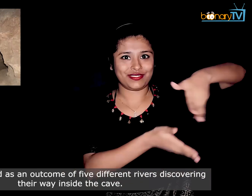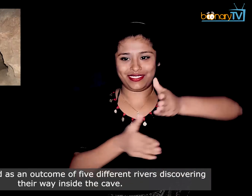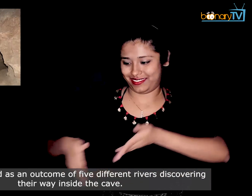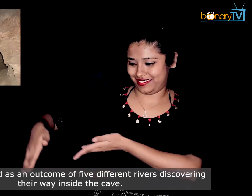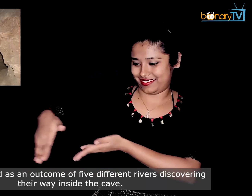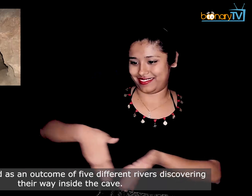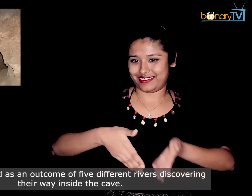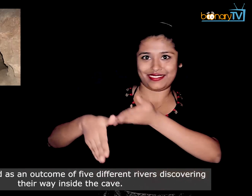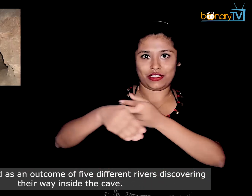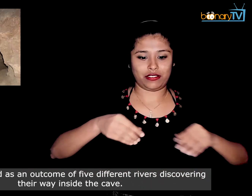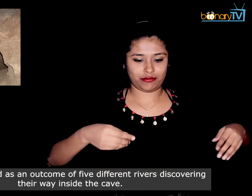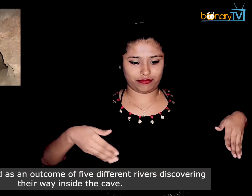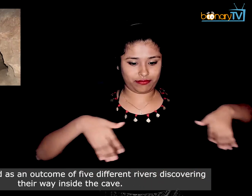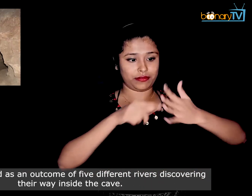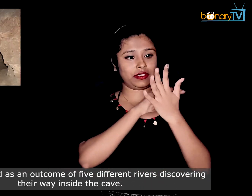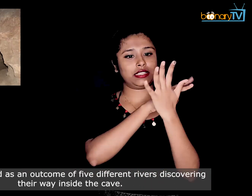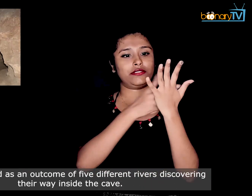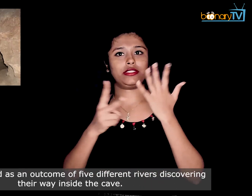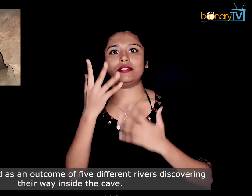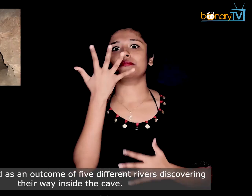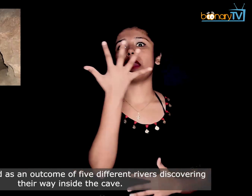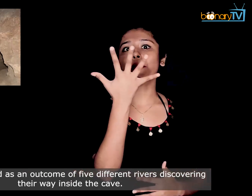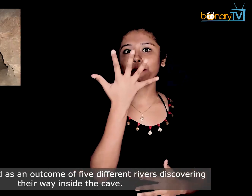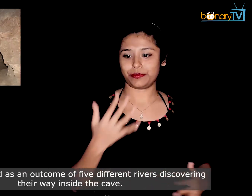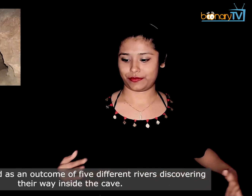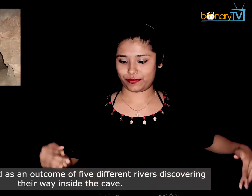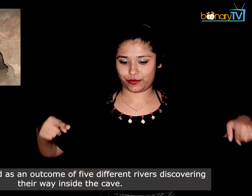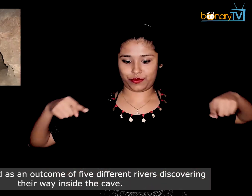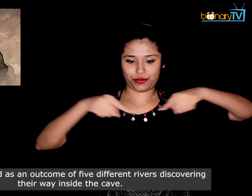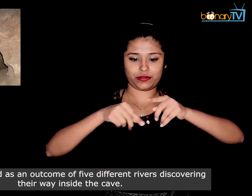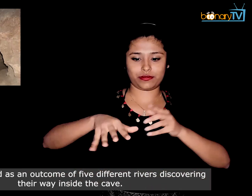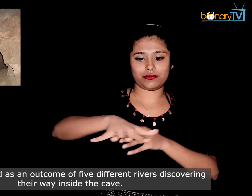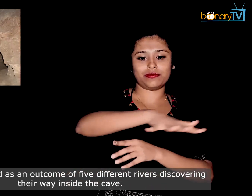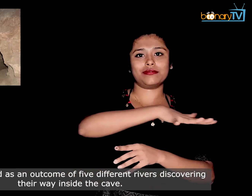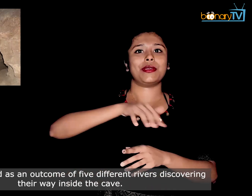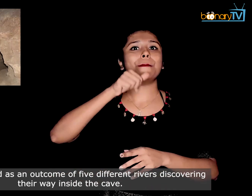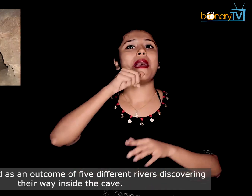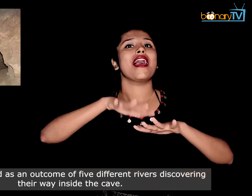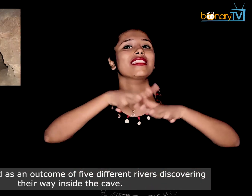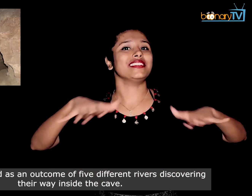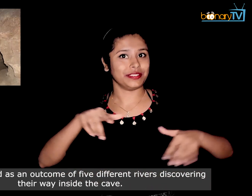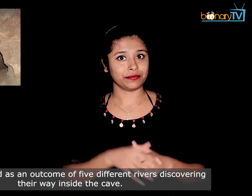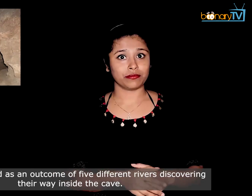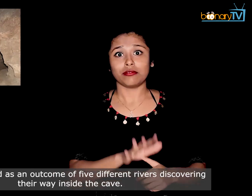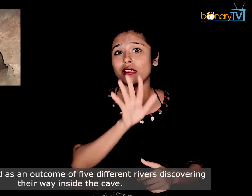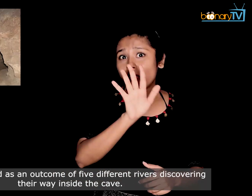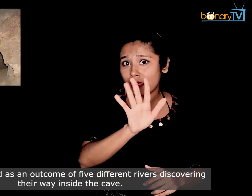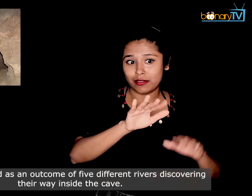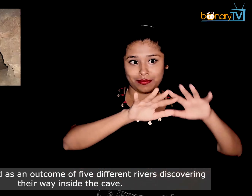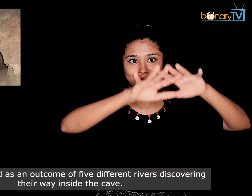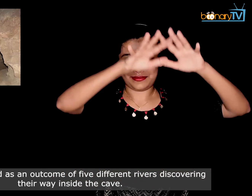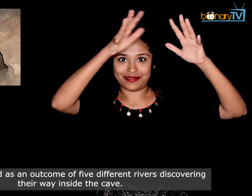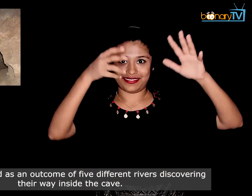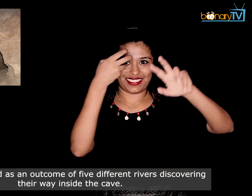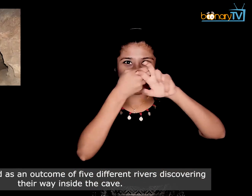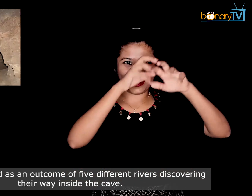formed as an outcome of 5 different rivers discovering their way inside the cave.